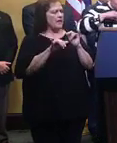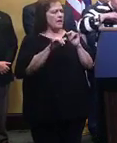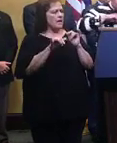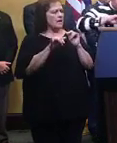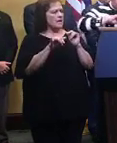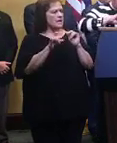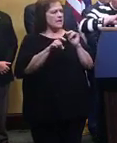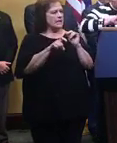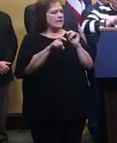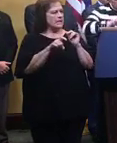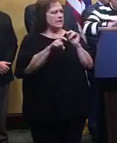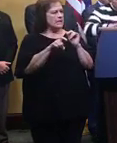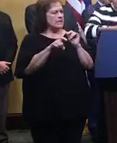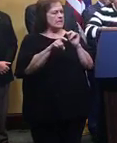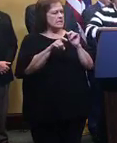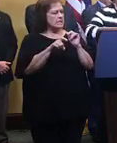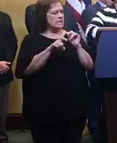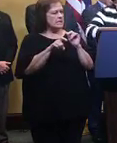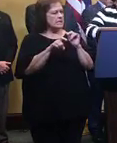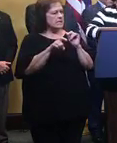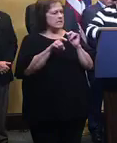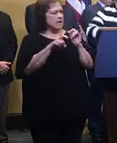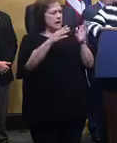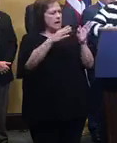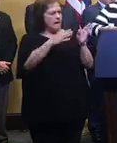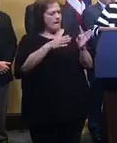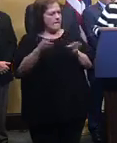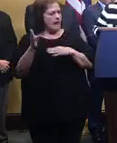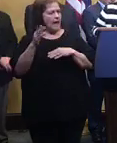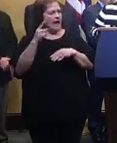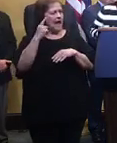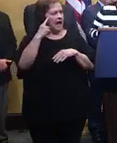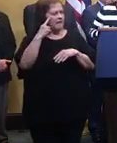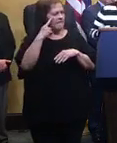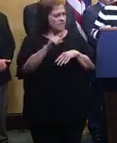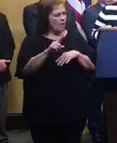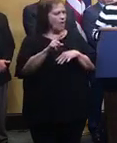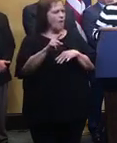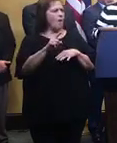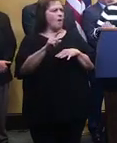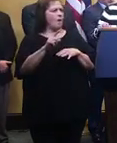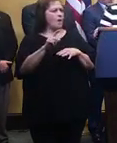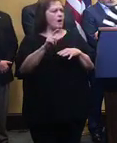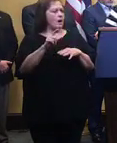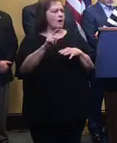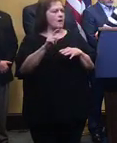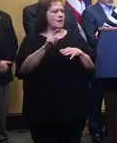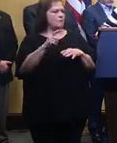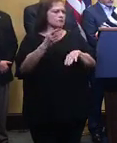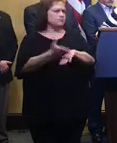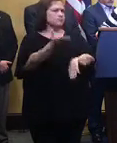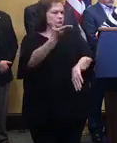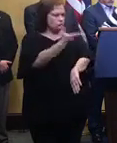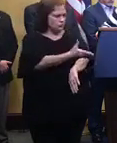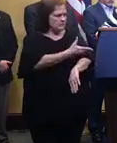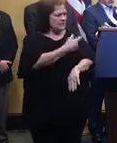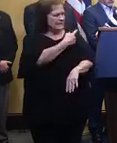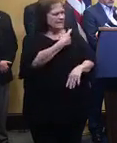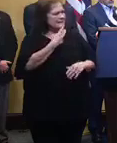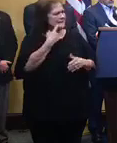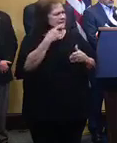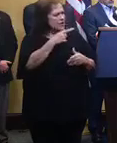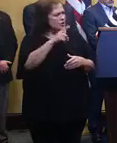there needs to be an assessment, a master plan for a big overhaul of the project, and he said that we need to